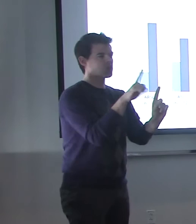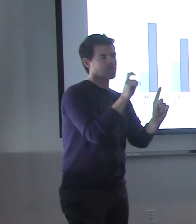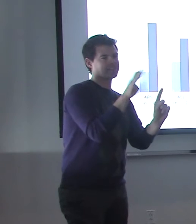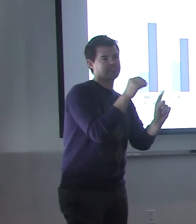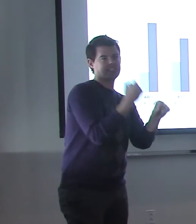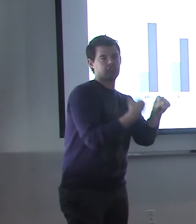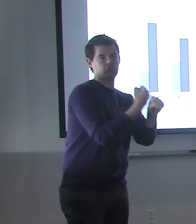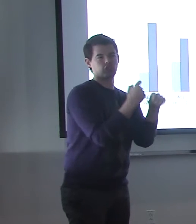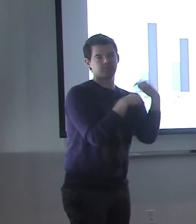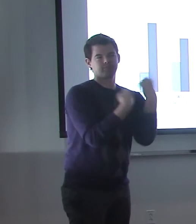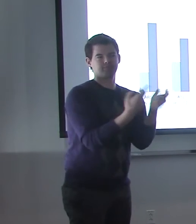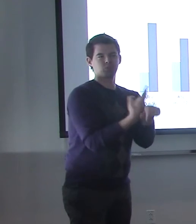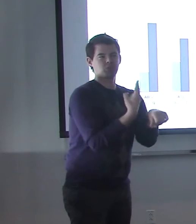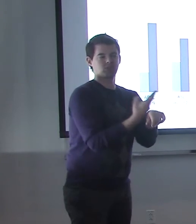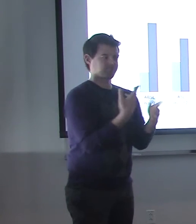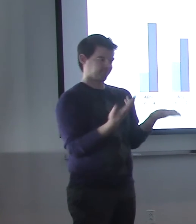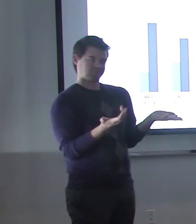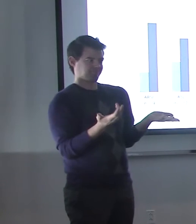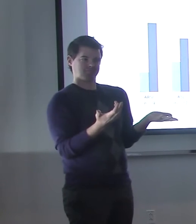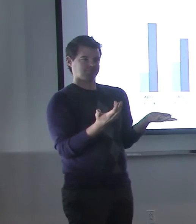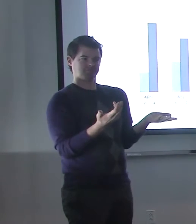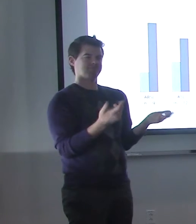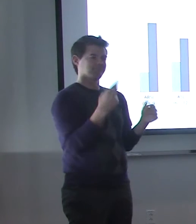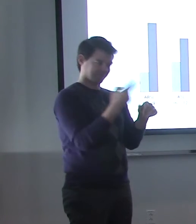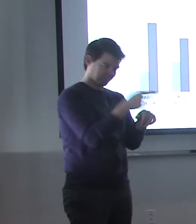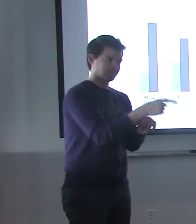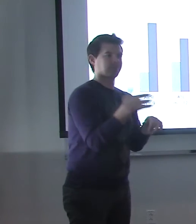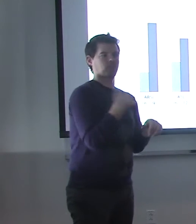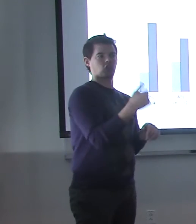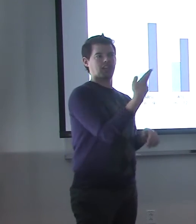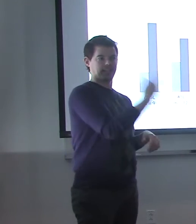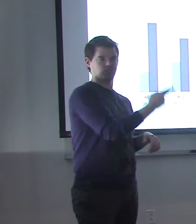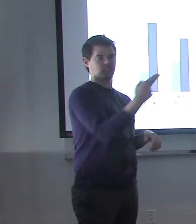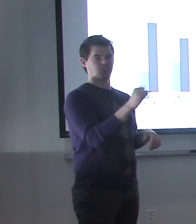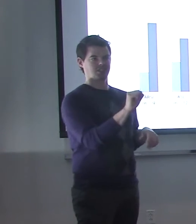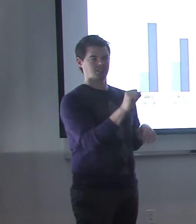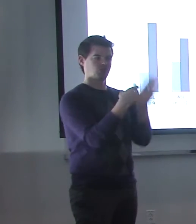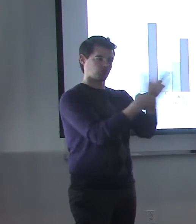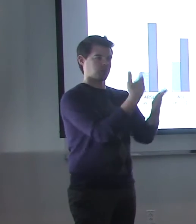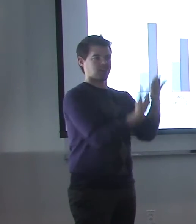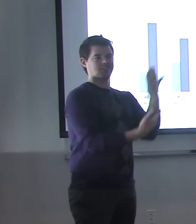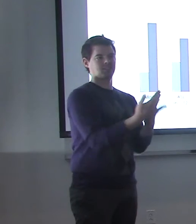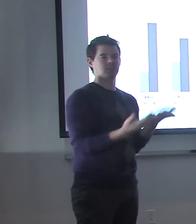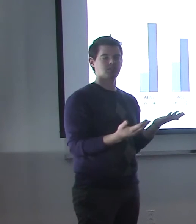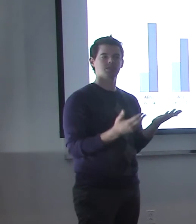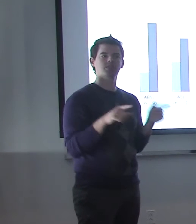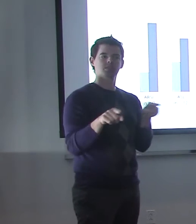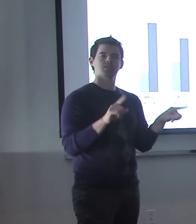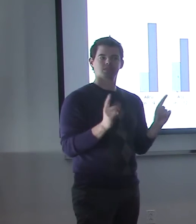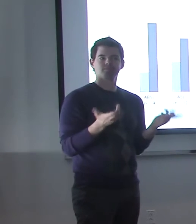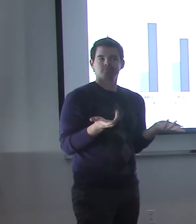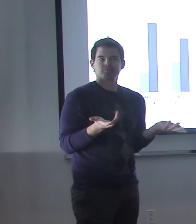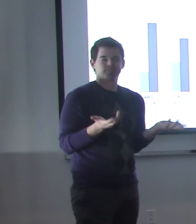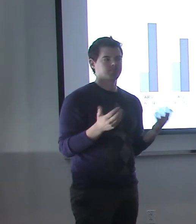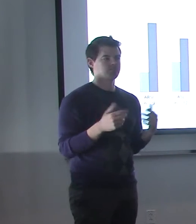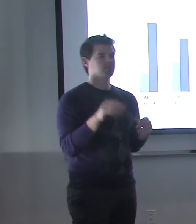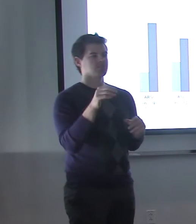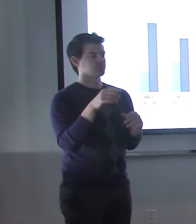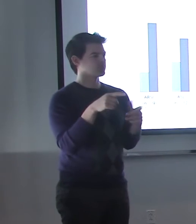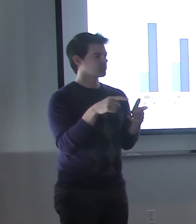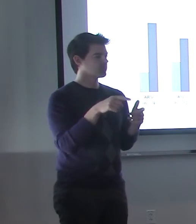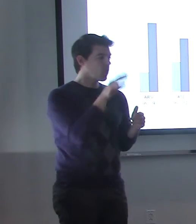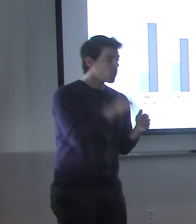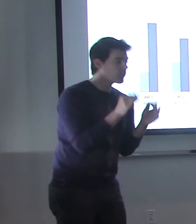150 years old. And it had the handling preference, the handling handshake preference. So it didn't seem like